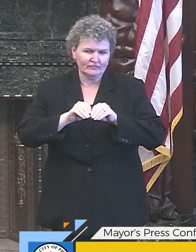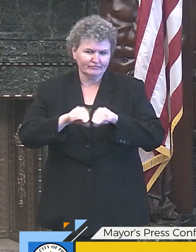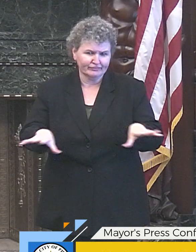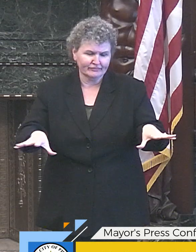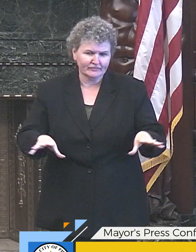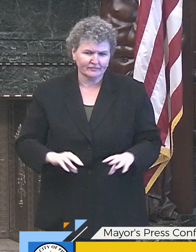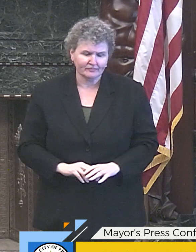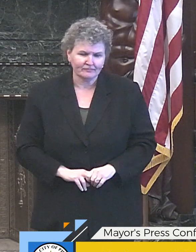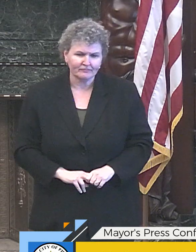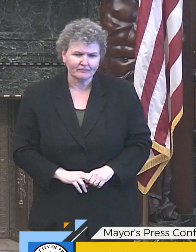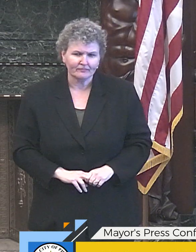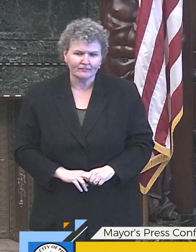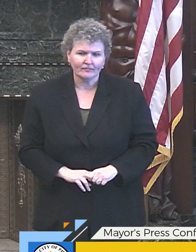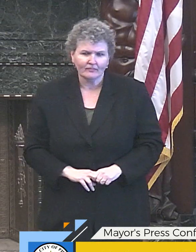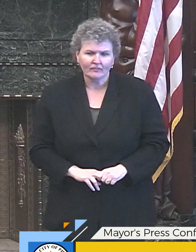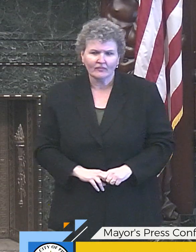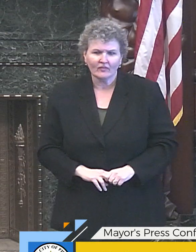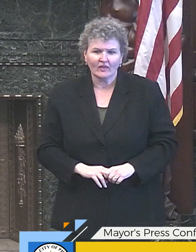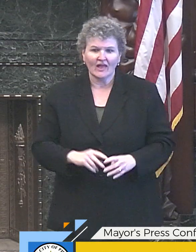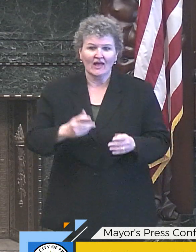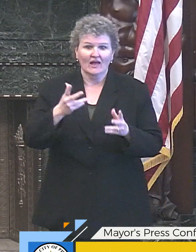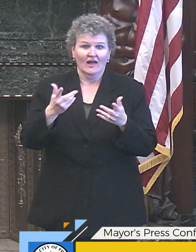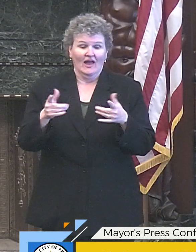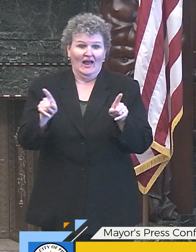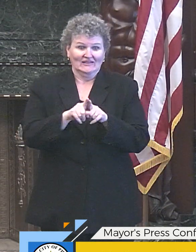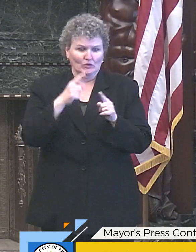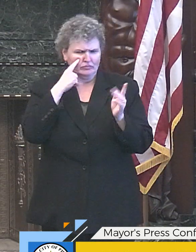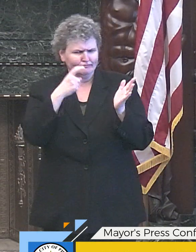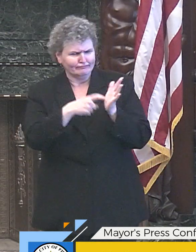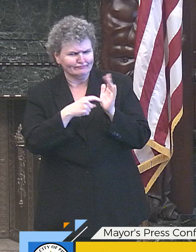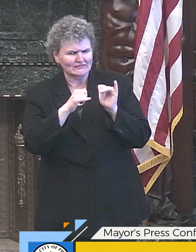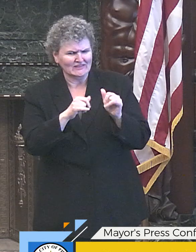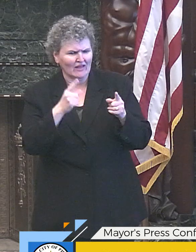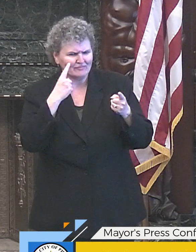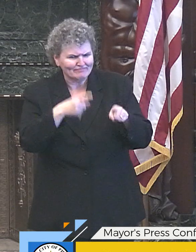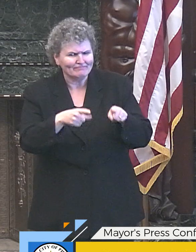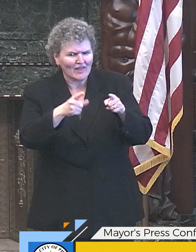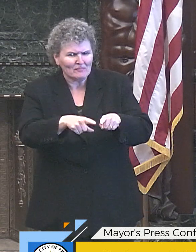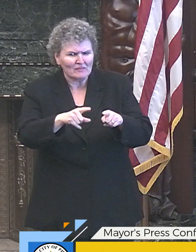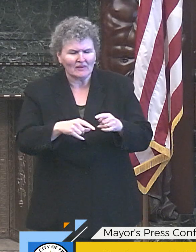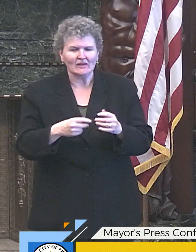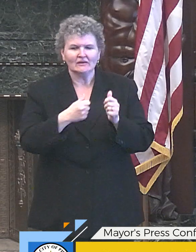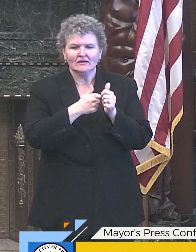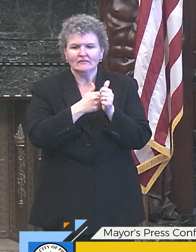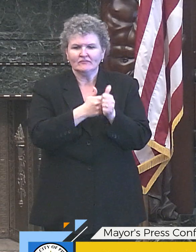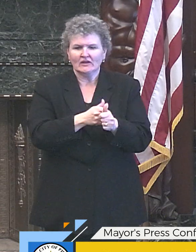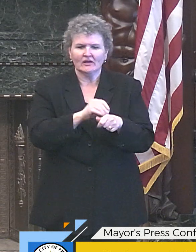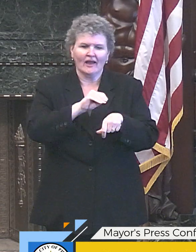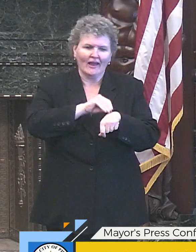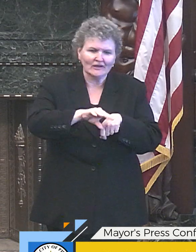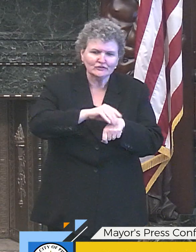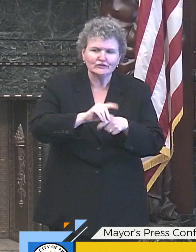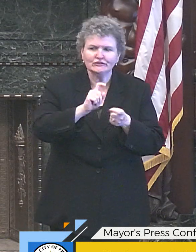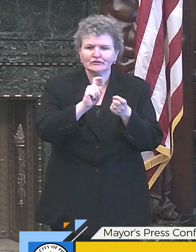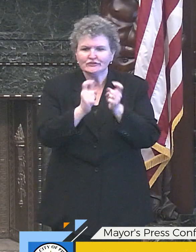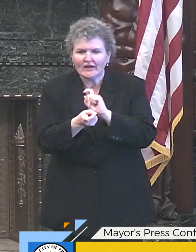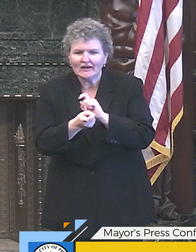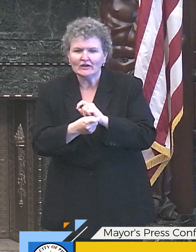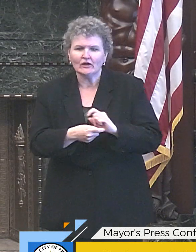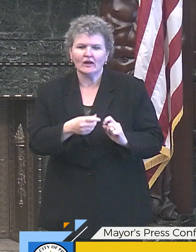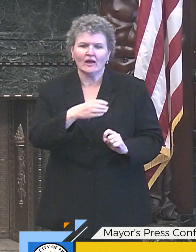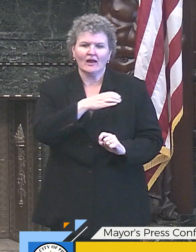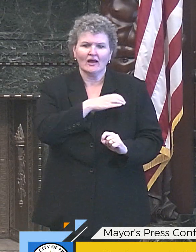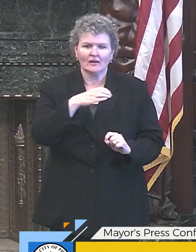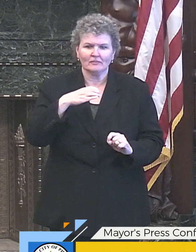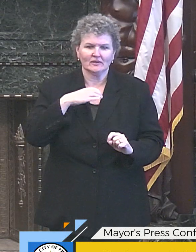as this continues to develop, we are rapidly providing guidelines. But at this point, I think Commissioner Outlaw's directives are clear